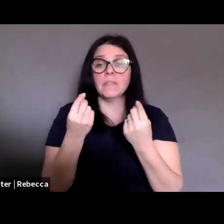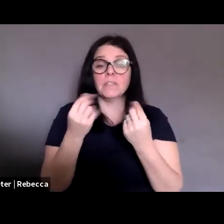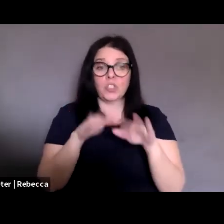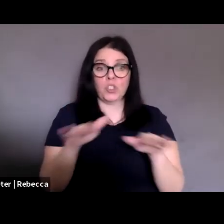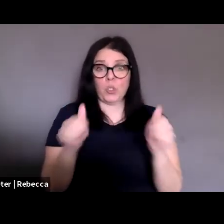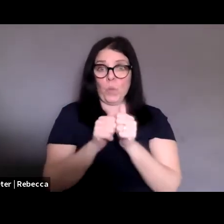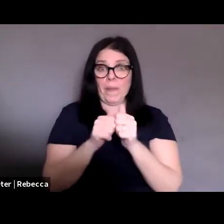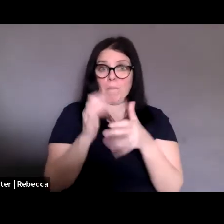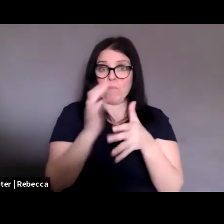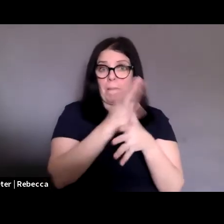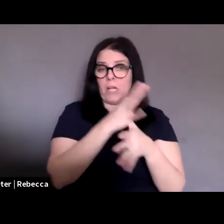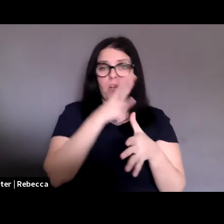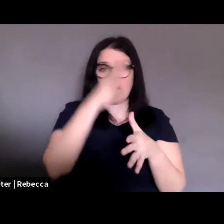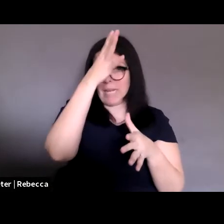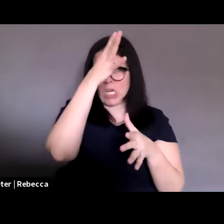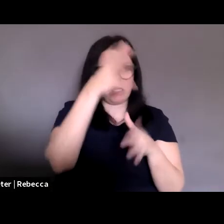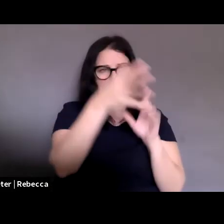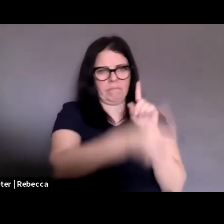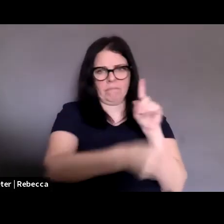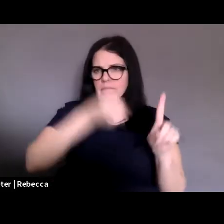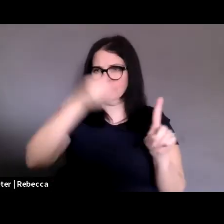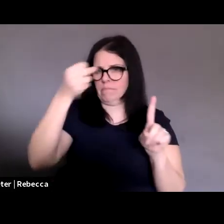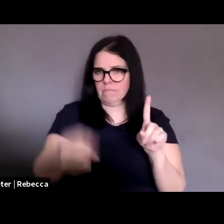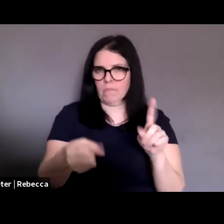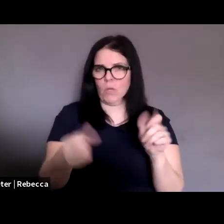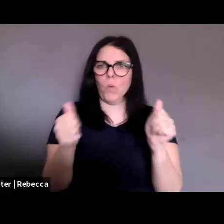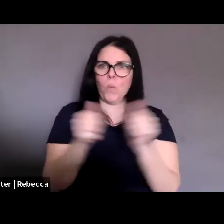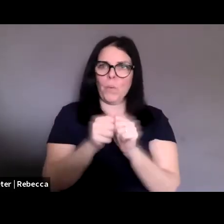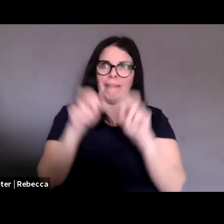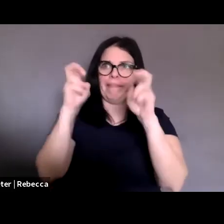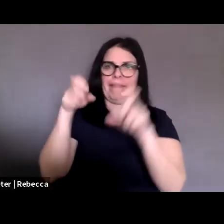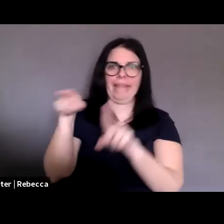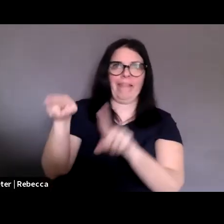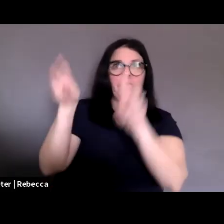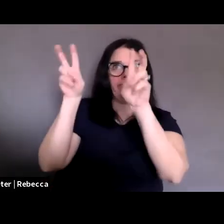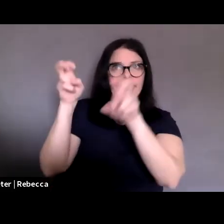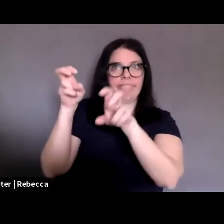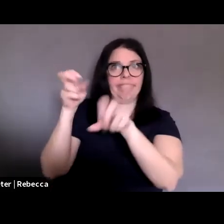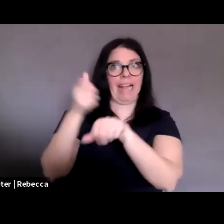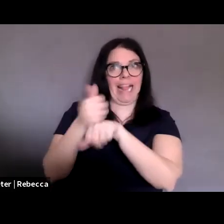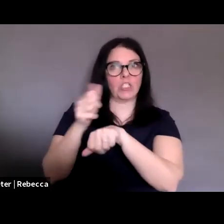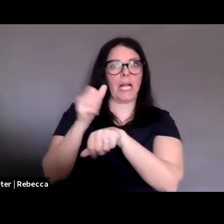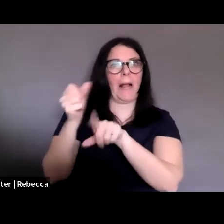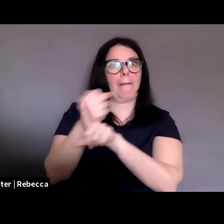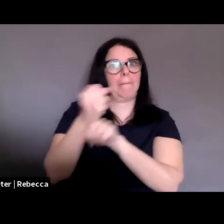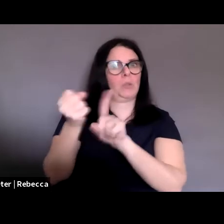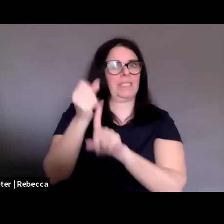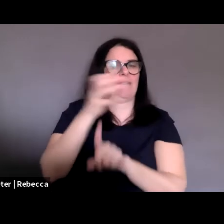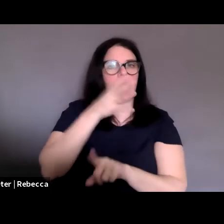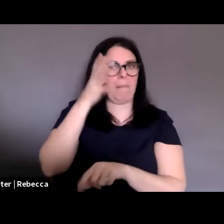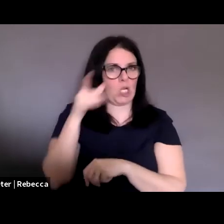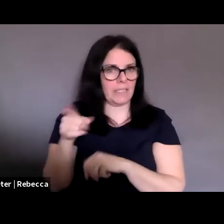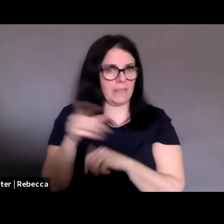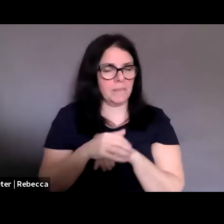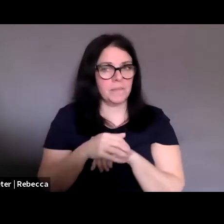and placed with the allegedly abusive parent. And in many of these cases, children